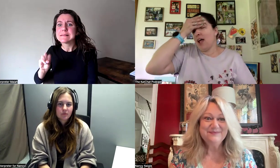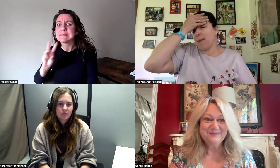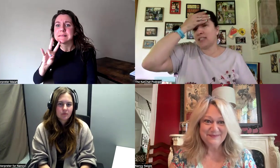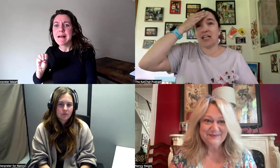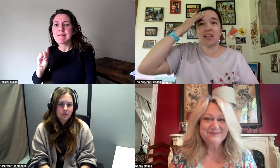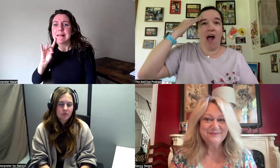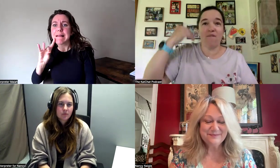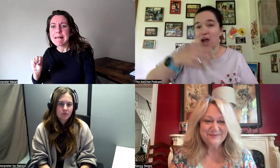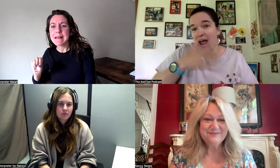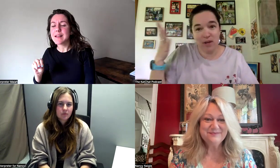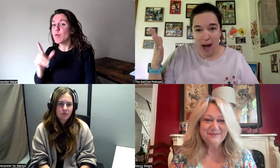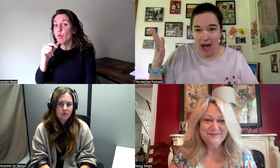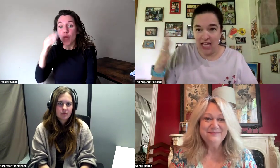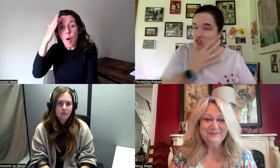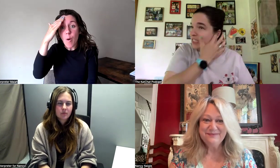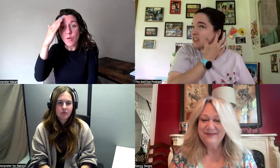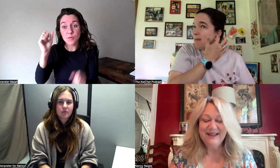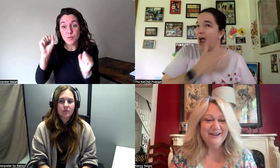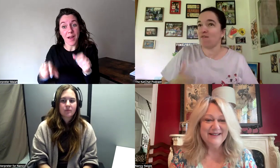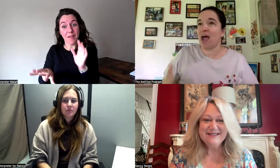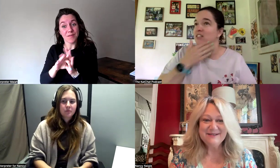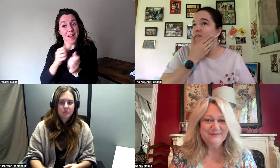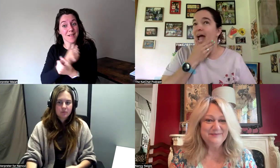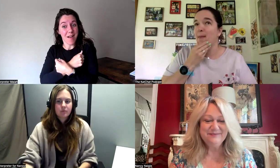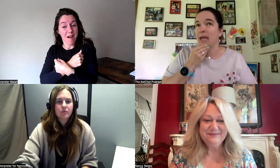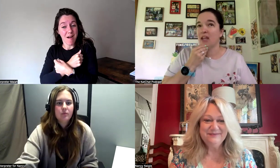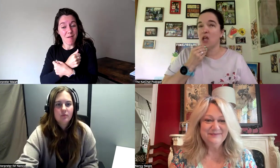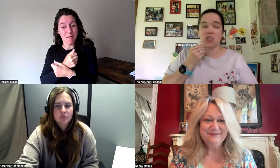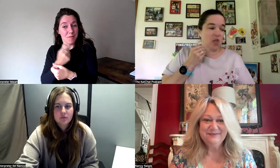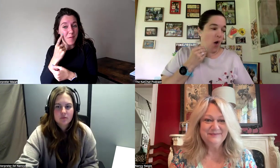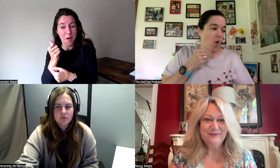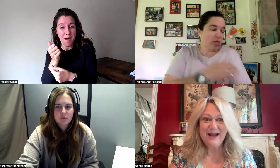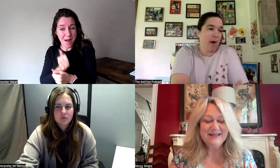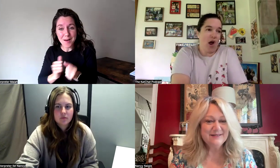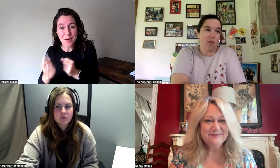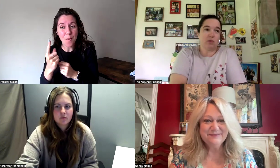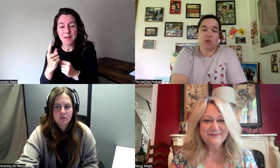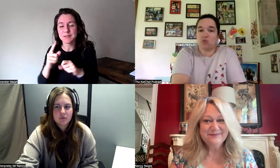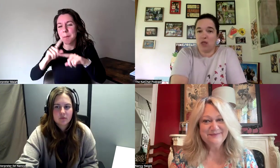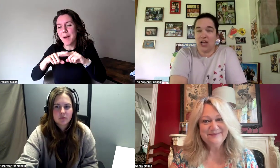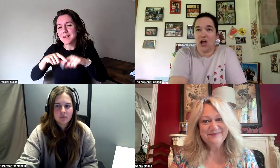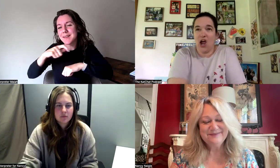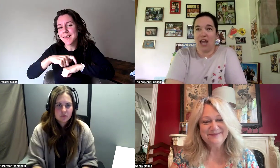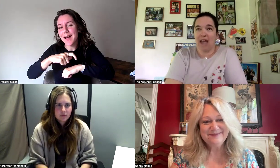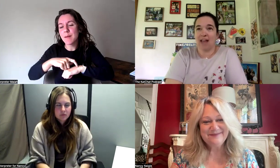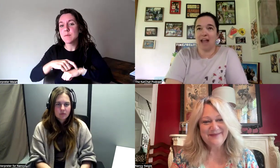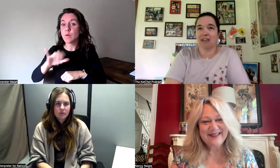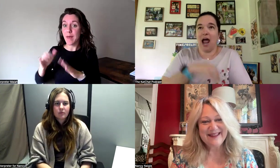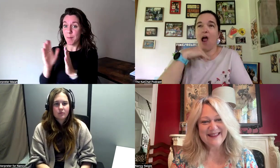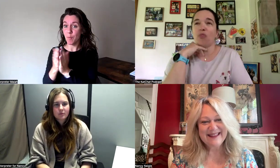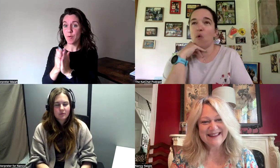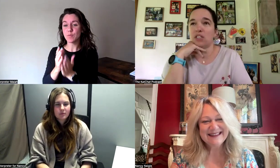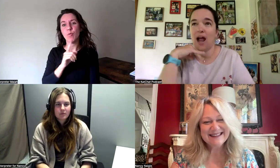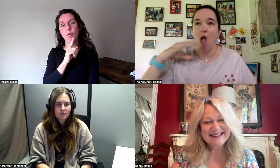there's basically love for everybody. It's just a matter of timing. So Right. the book was really good, and I